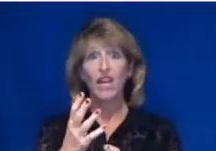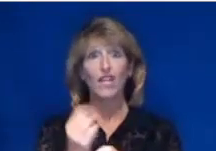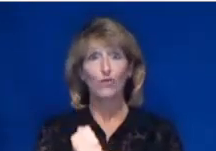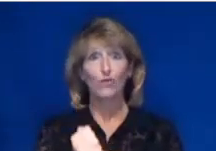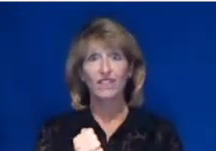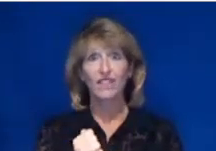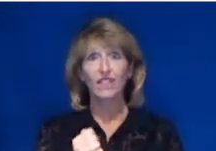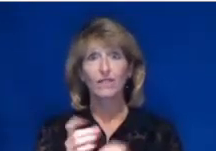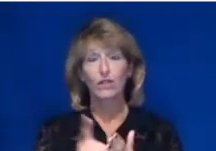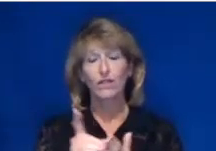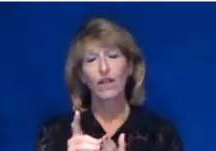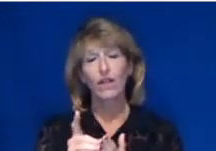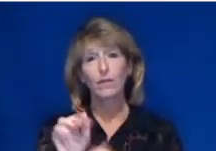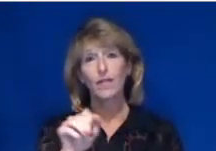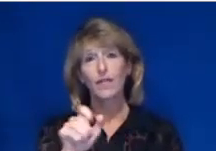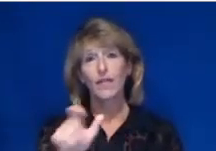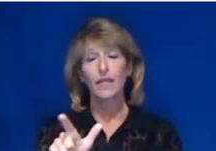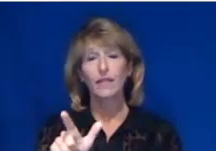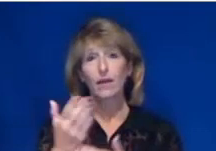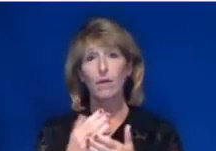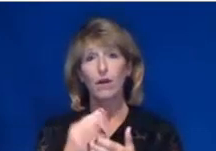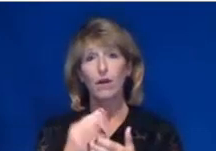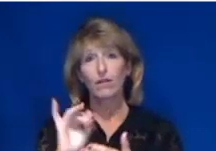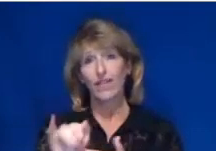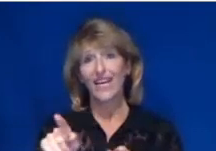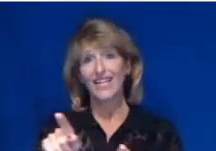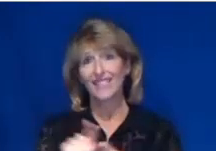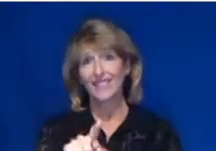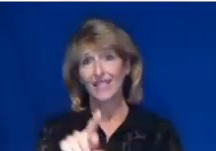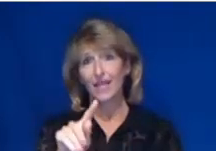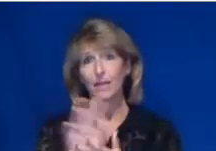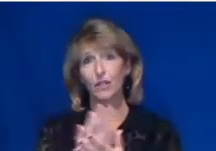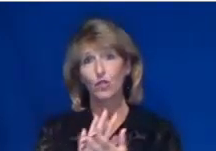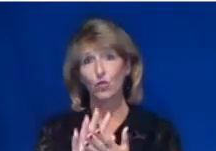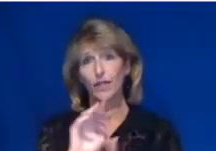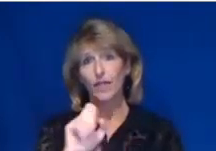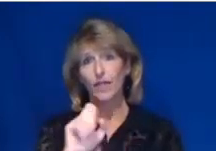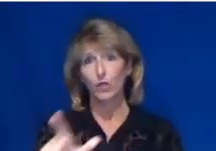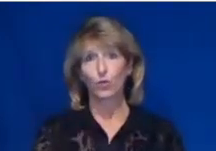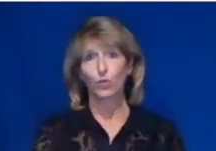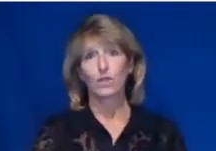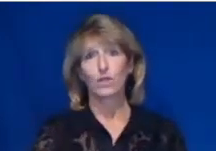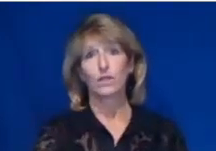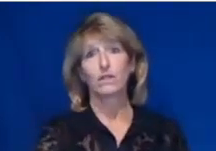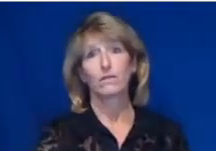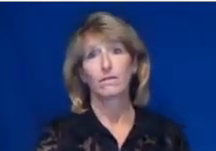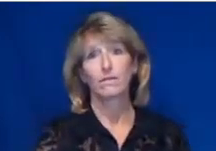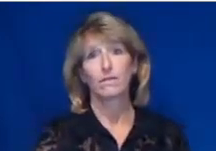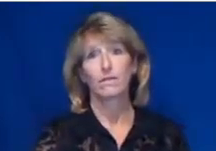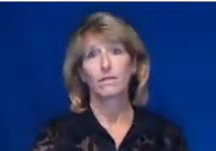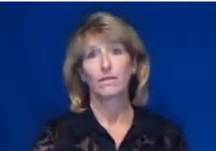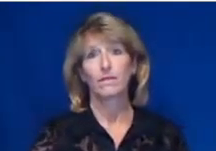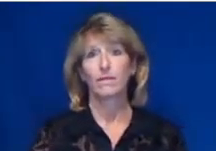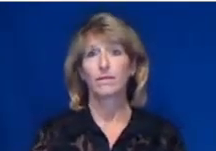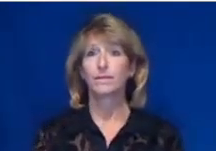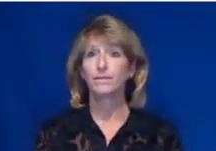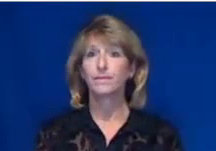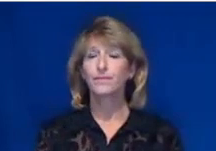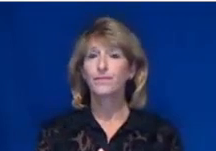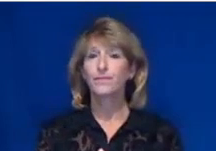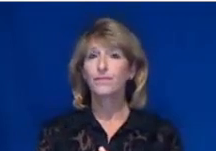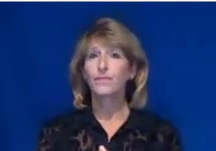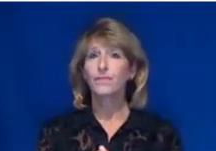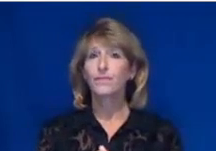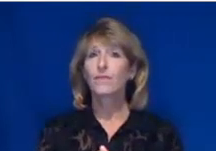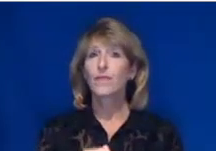funding to create a separate screener using ASL specifically for deaf